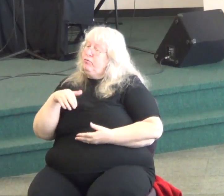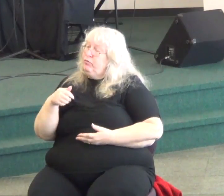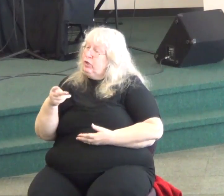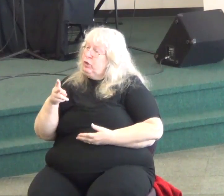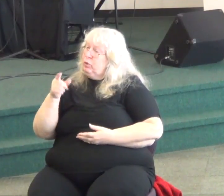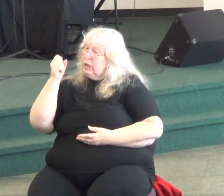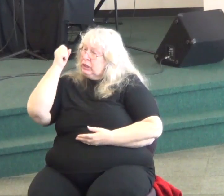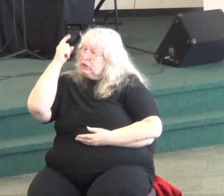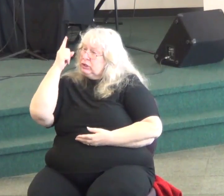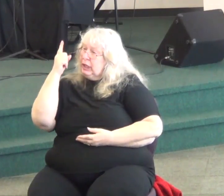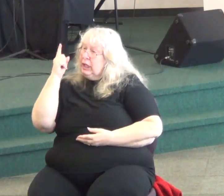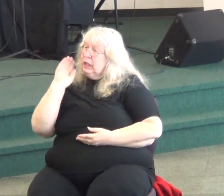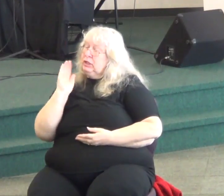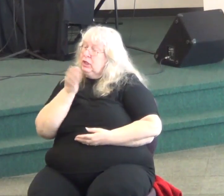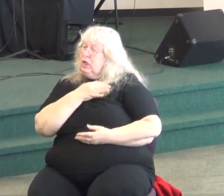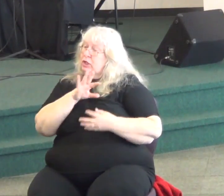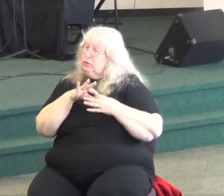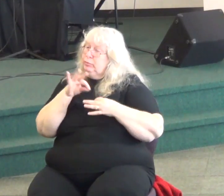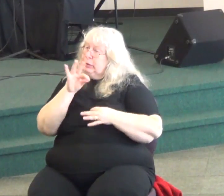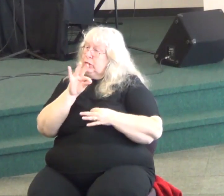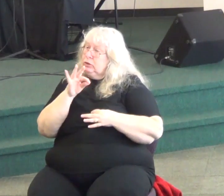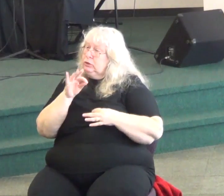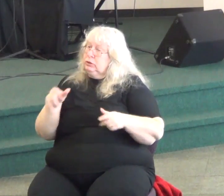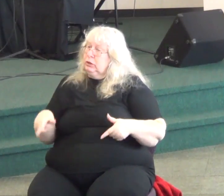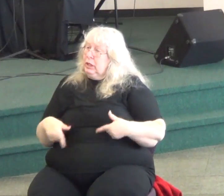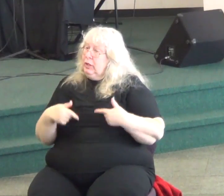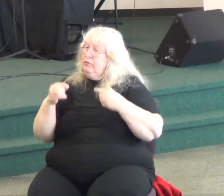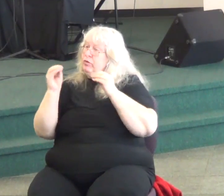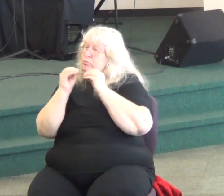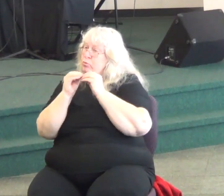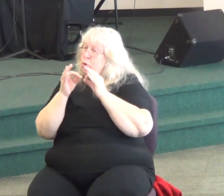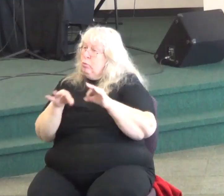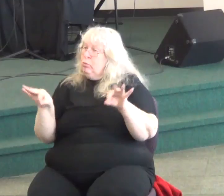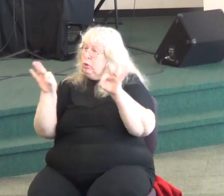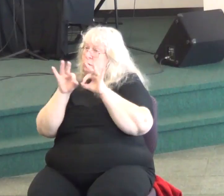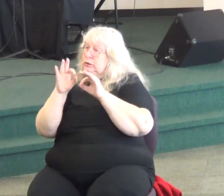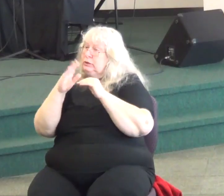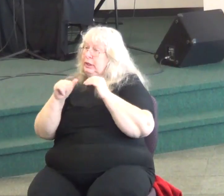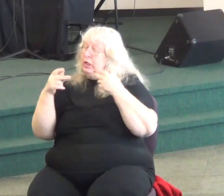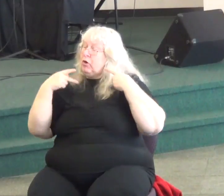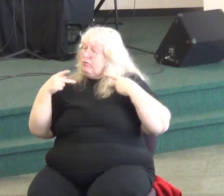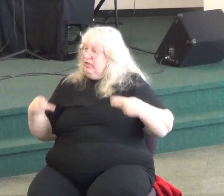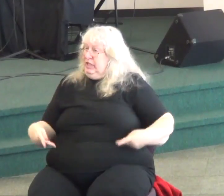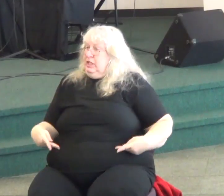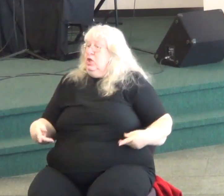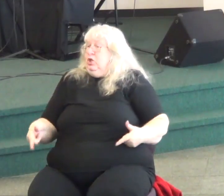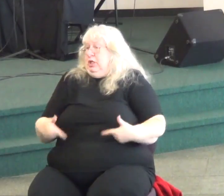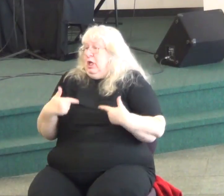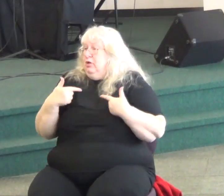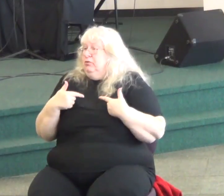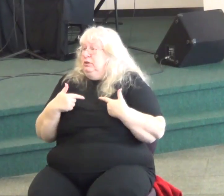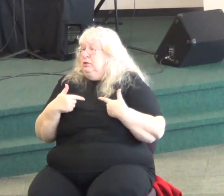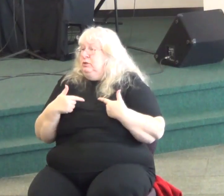a place in my life, and it took me way too long, church, to figure out that it isn't about this